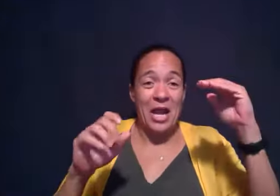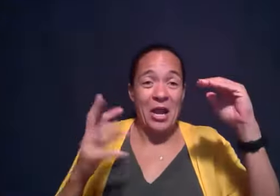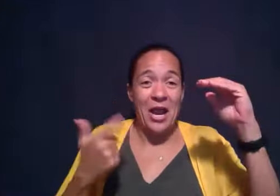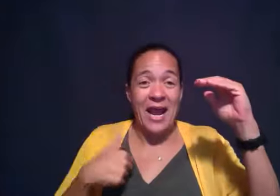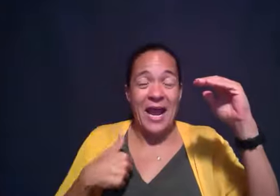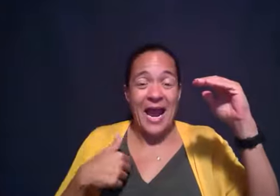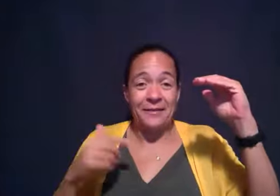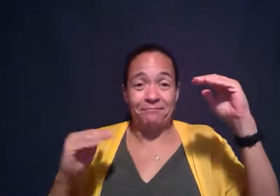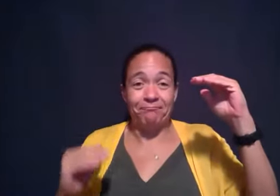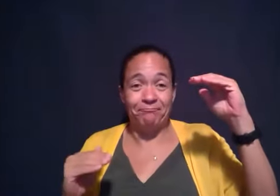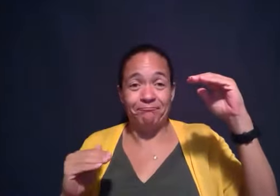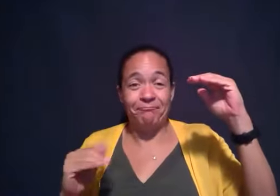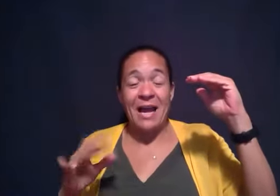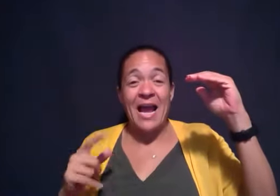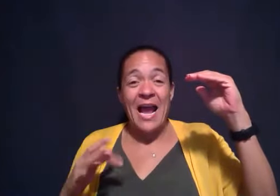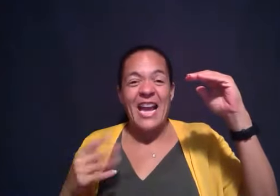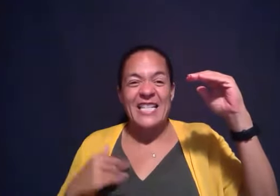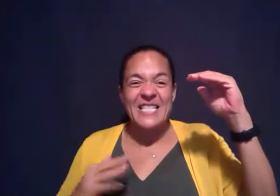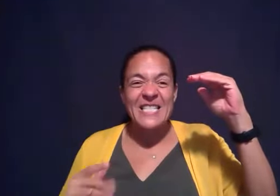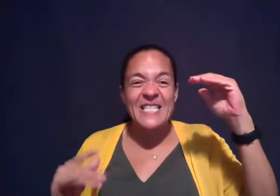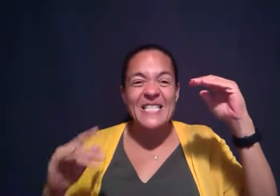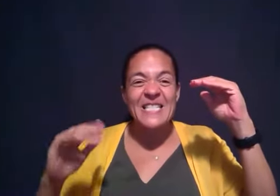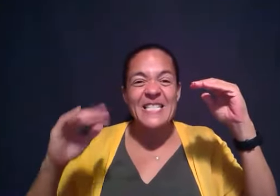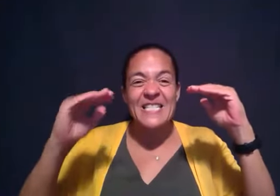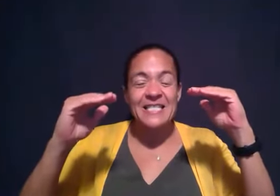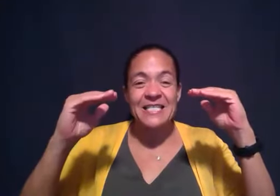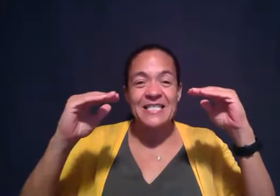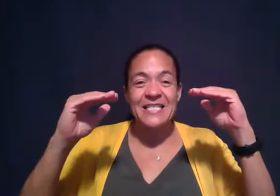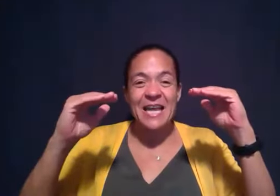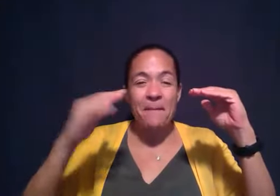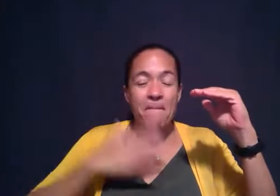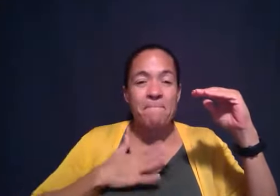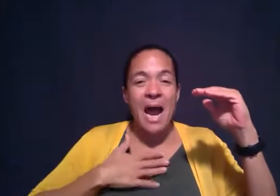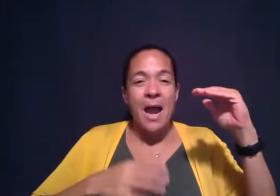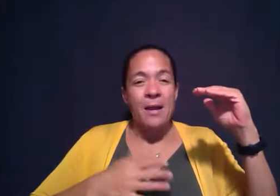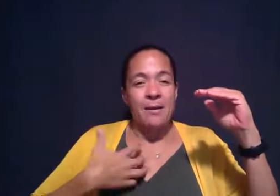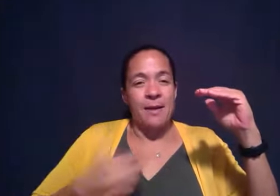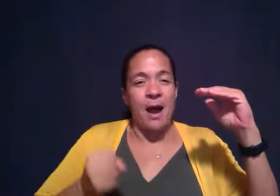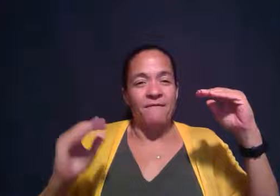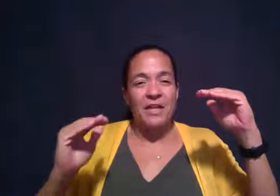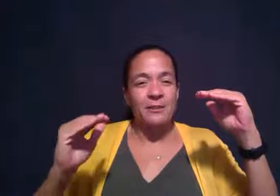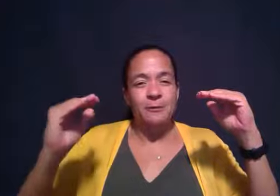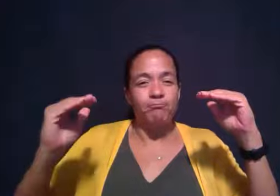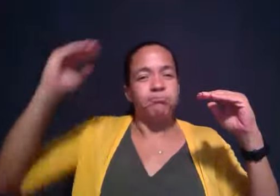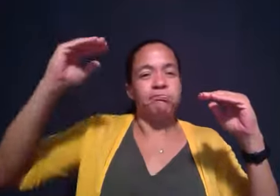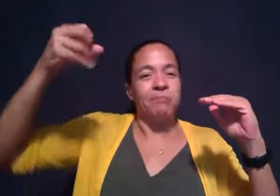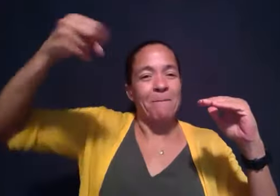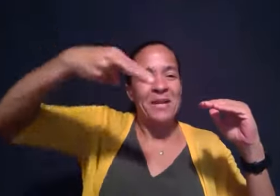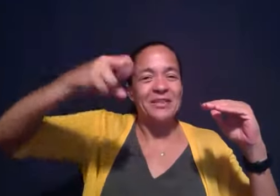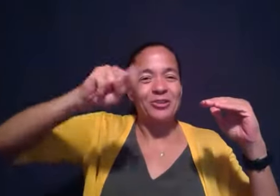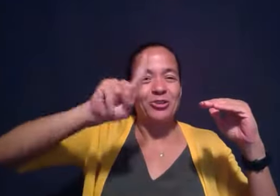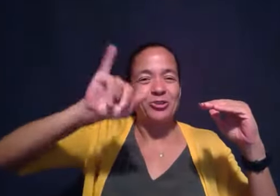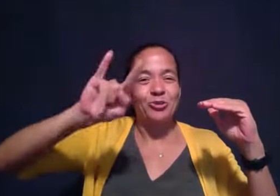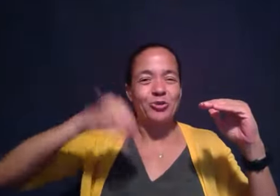the time we were done, I could take her at anything. I mean, that's what alcohol does for me. It changes my perception